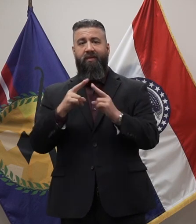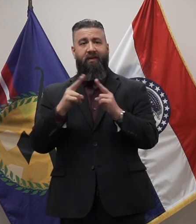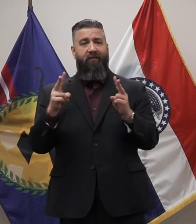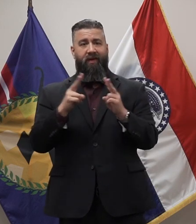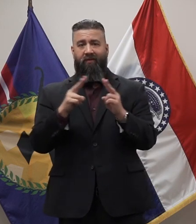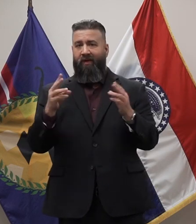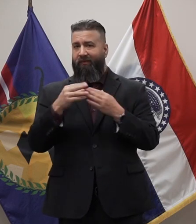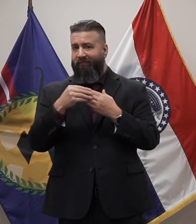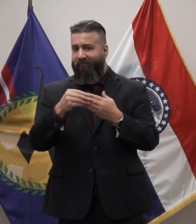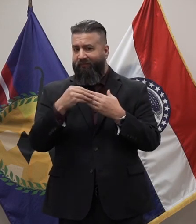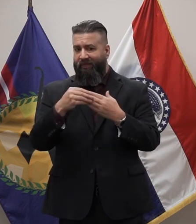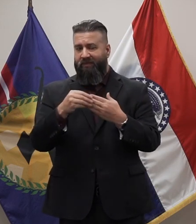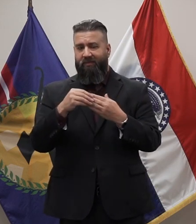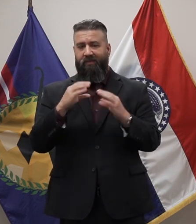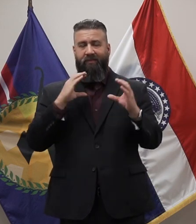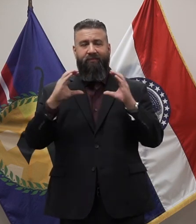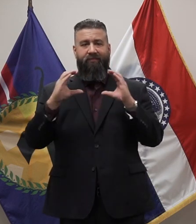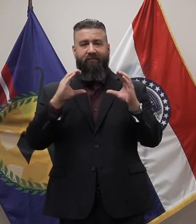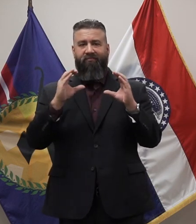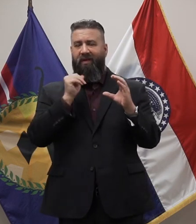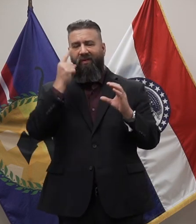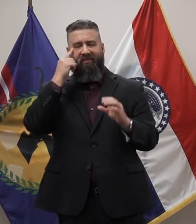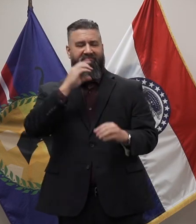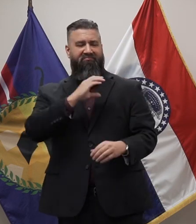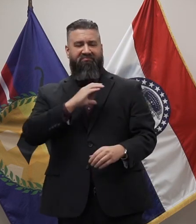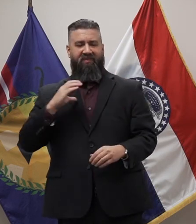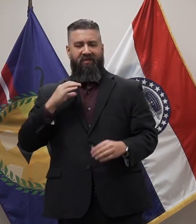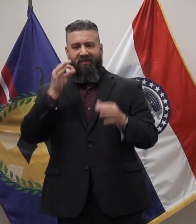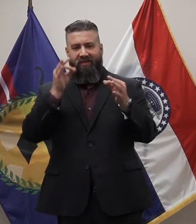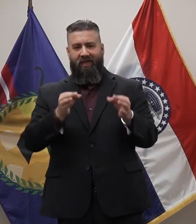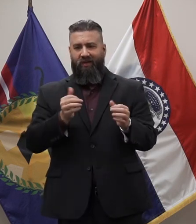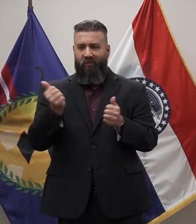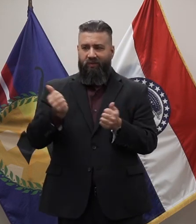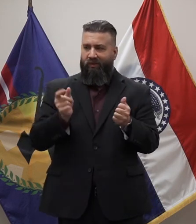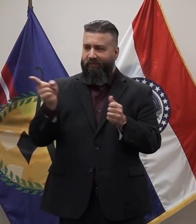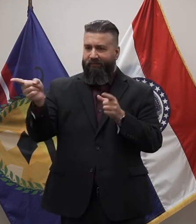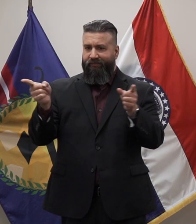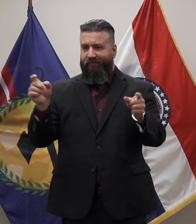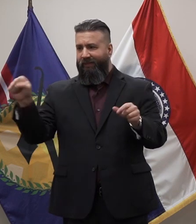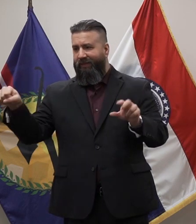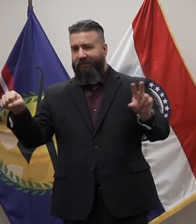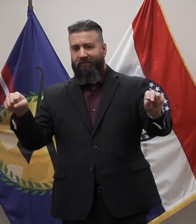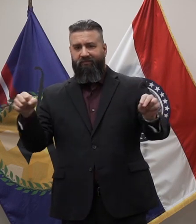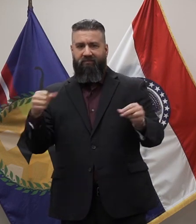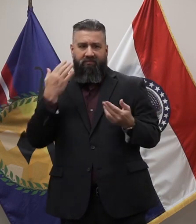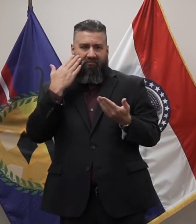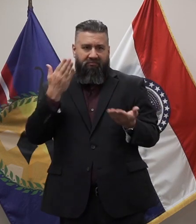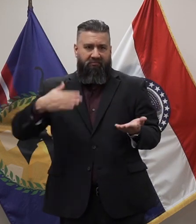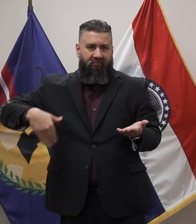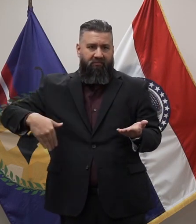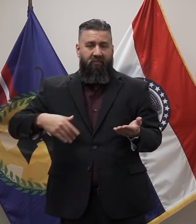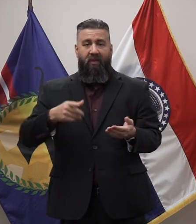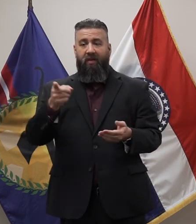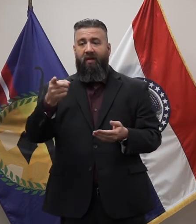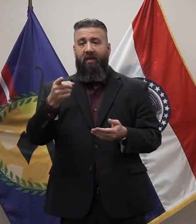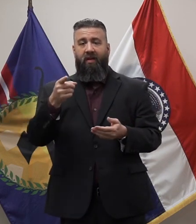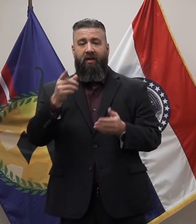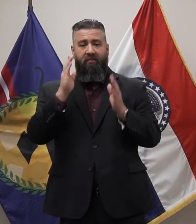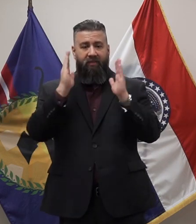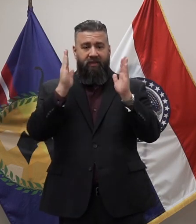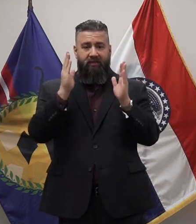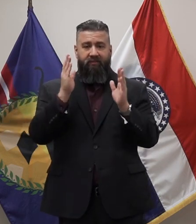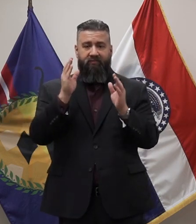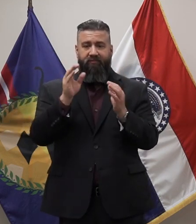fluid conversation right now. I don't think the council's decided which direction they're going to go. They're in the process of listening to